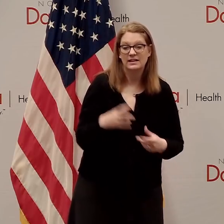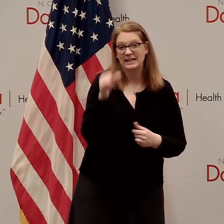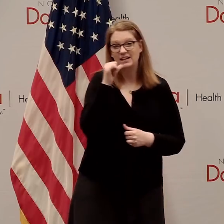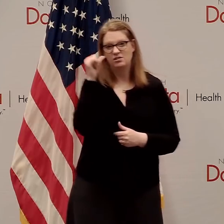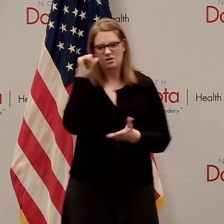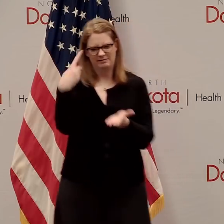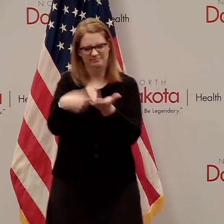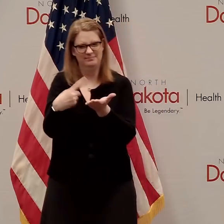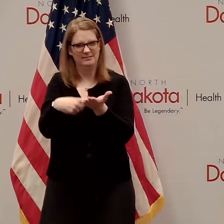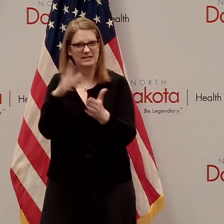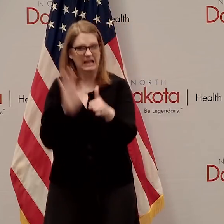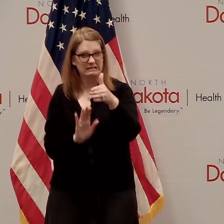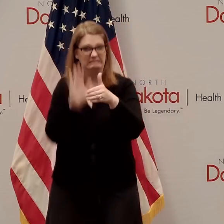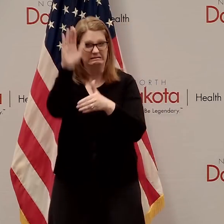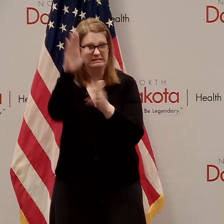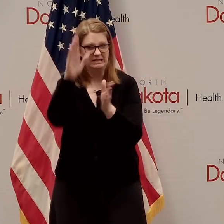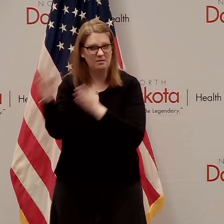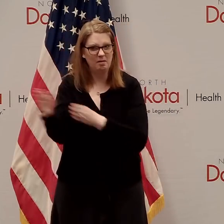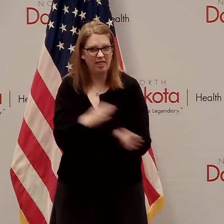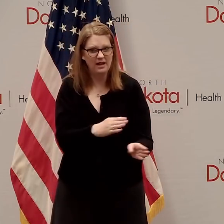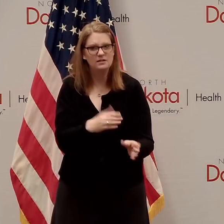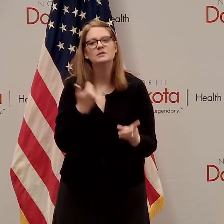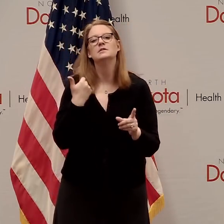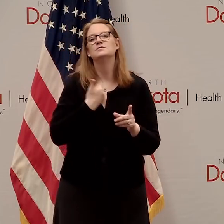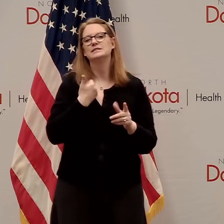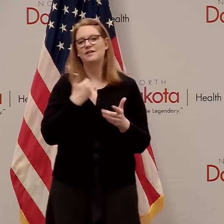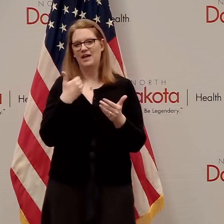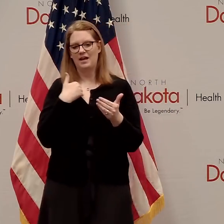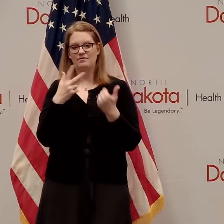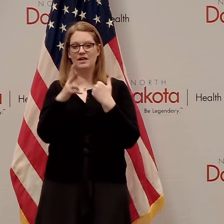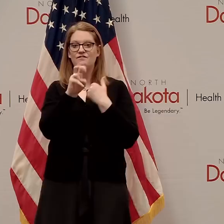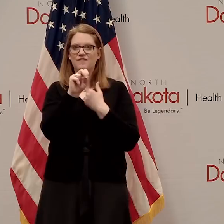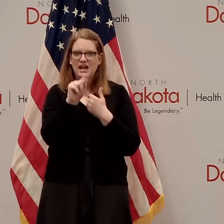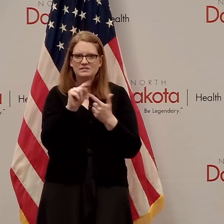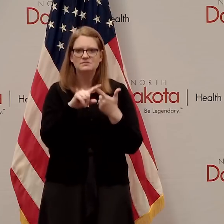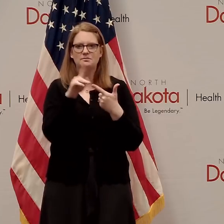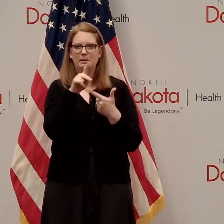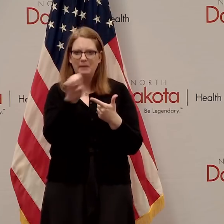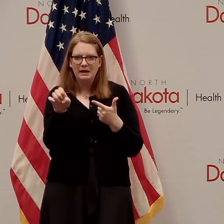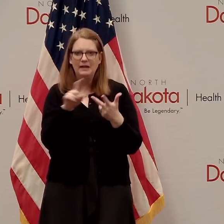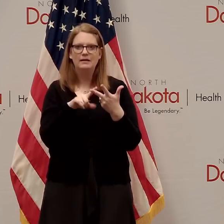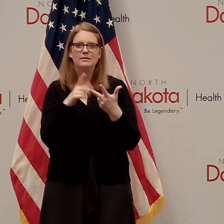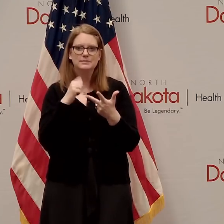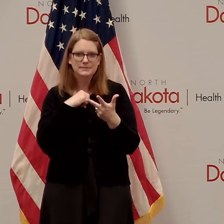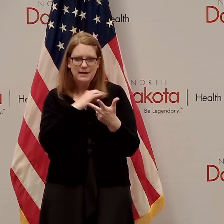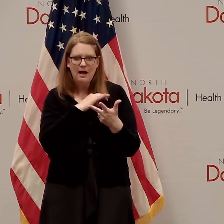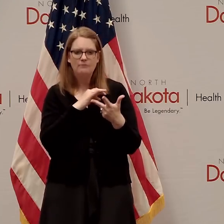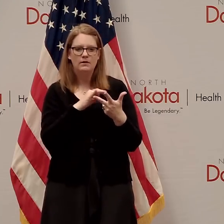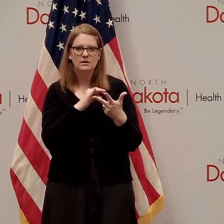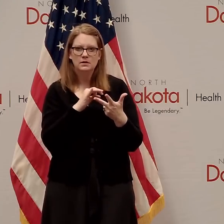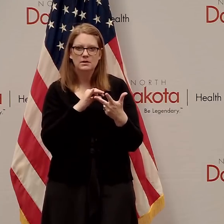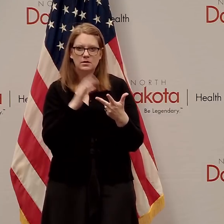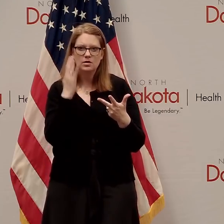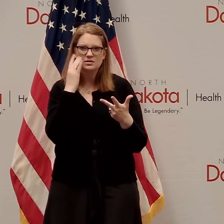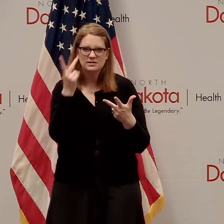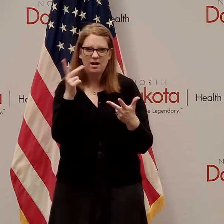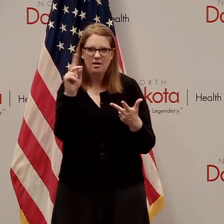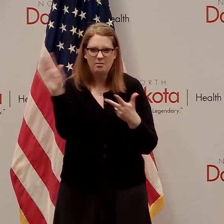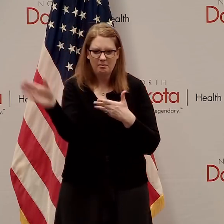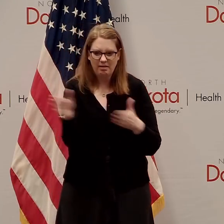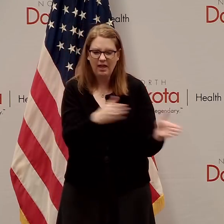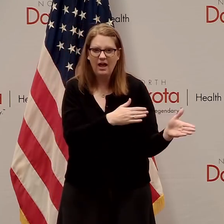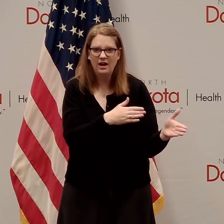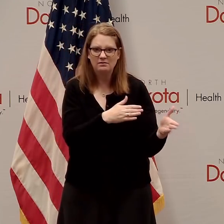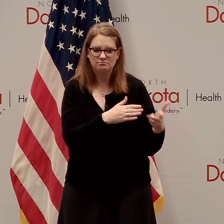supplies of ventilators and PPE. And so as I said, we're in great shape that way. And you saw the plan yesterday that would allow us